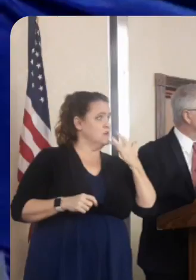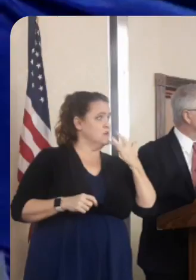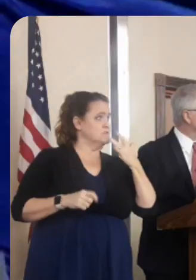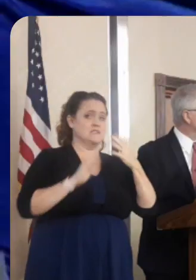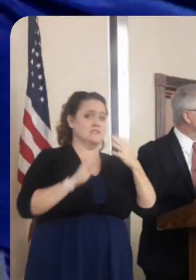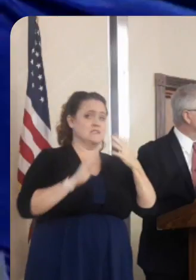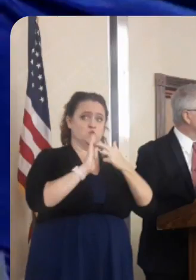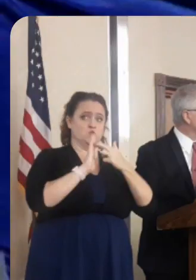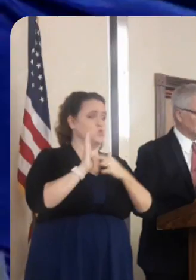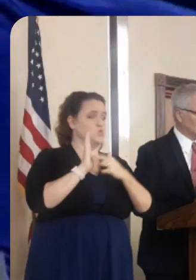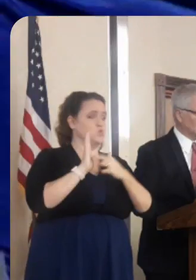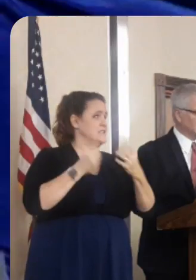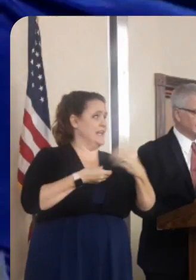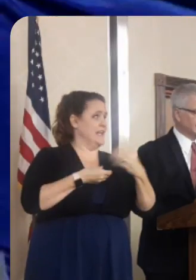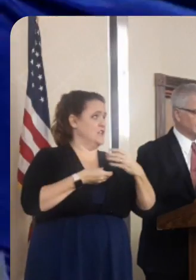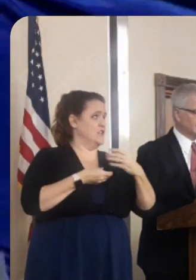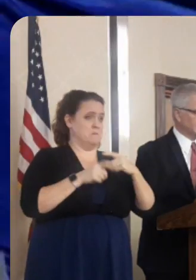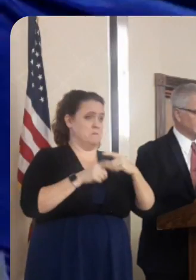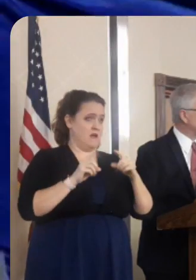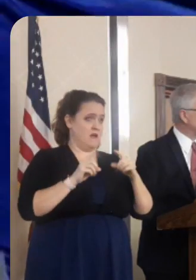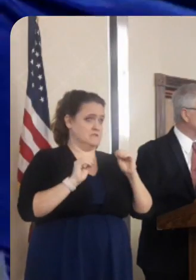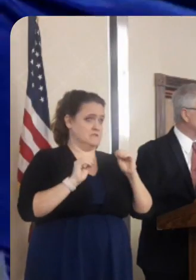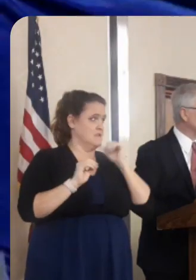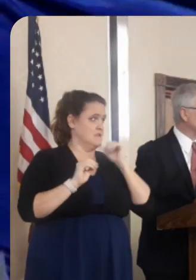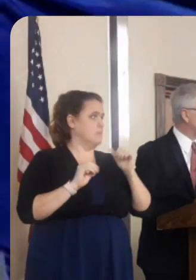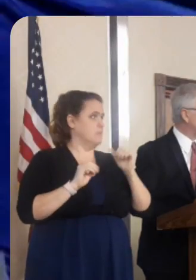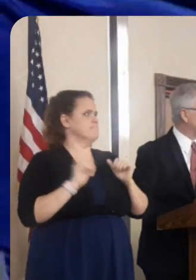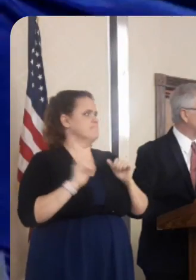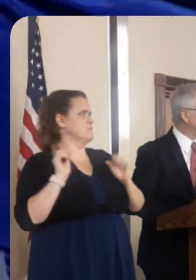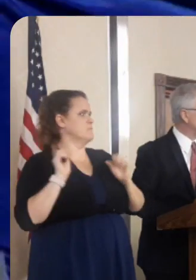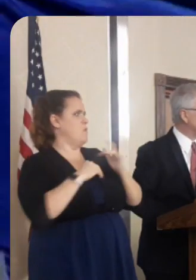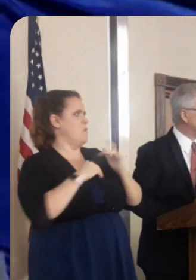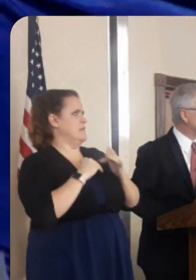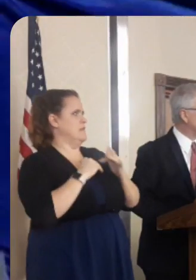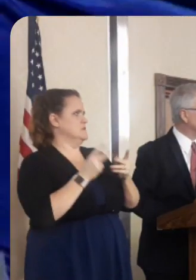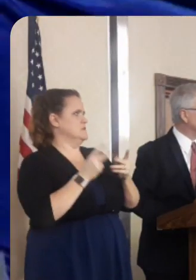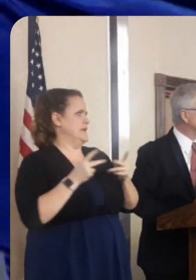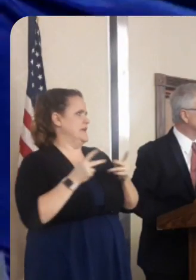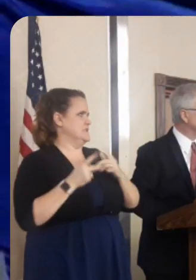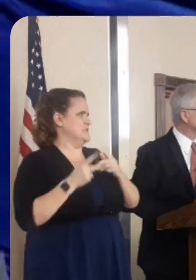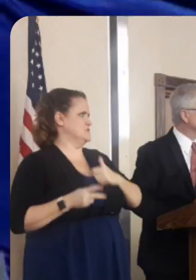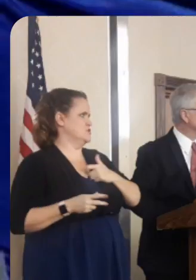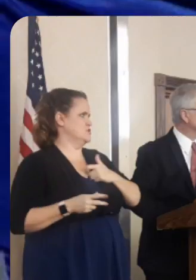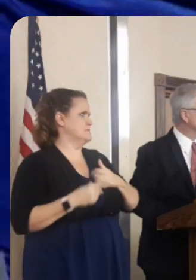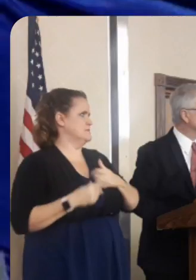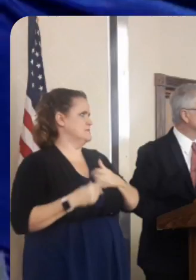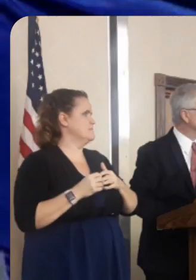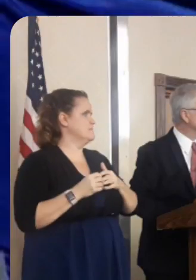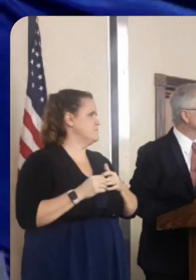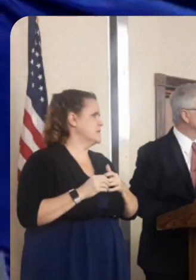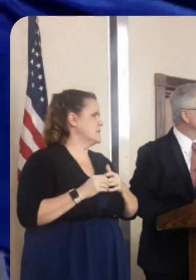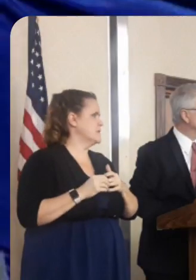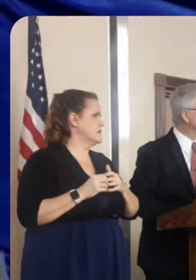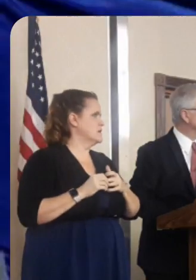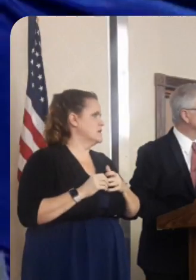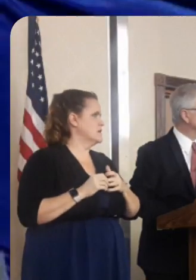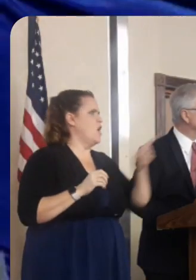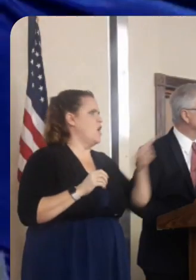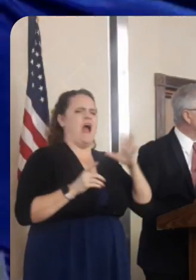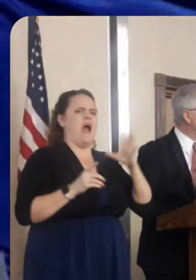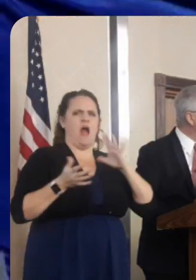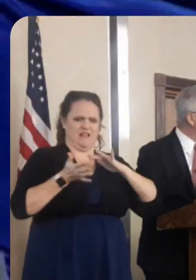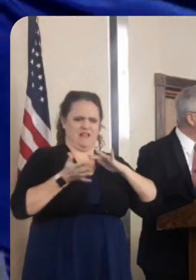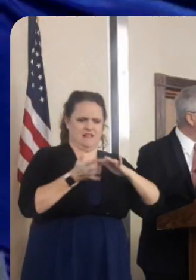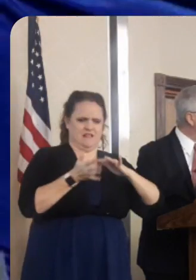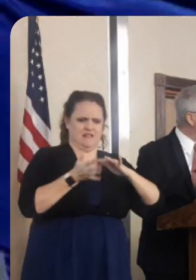didn't indicate it was in the middle. Yeah, neither of those have available space, sorry. Okay. Let me study the rest. Pardon? I'll